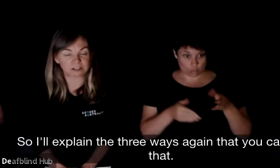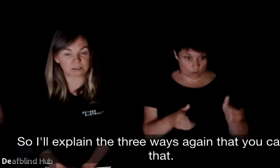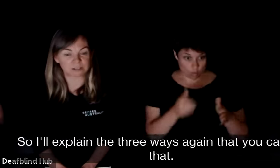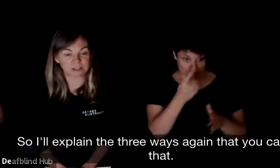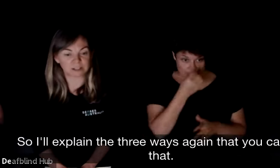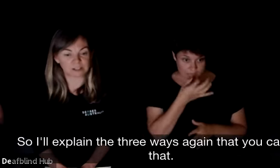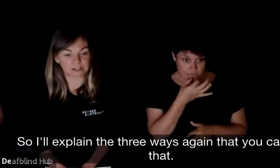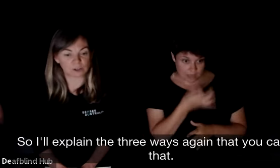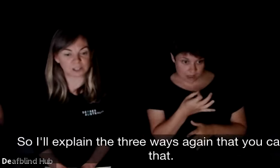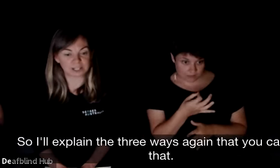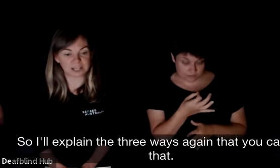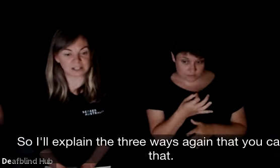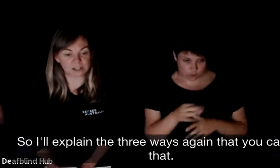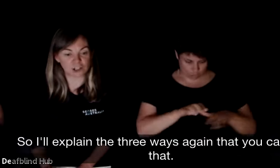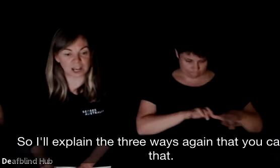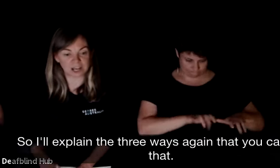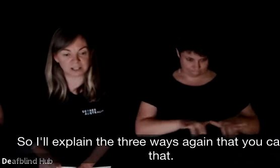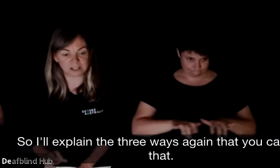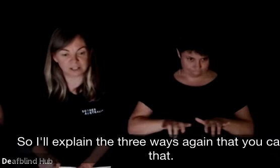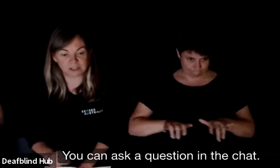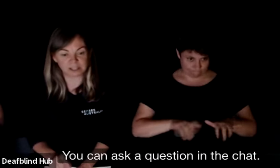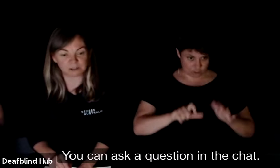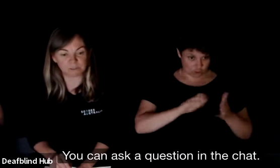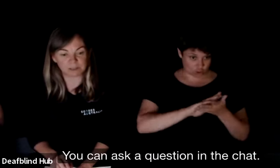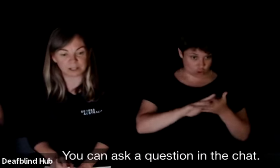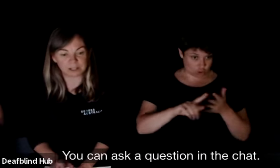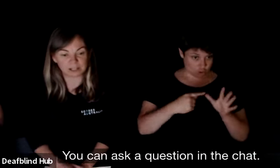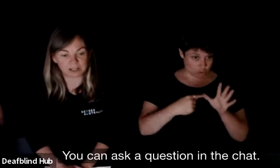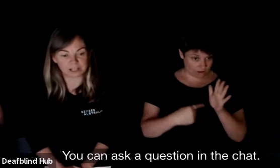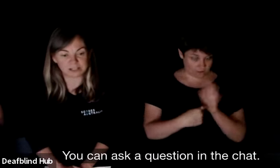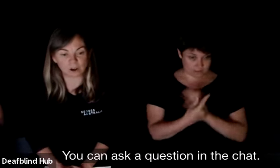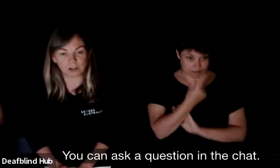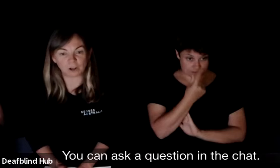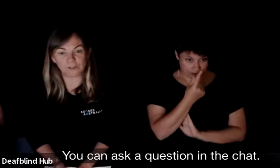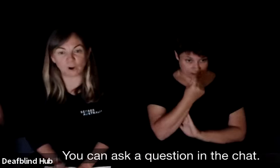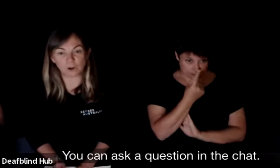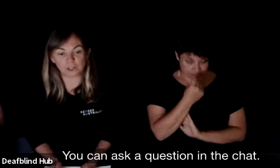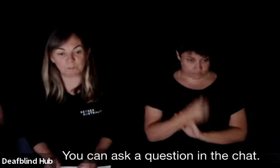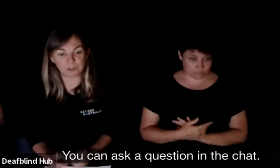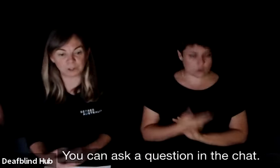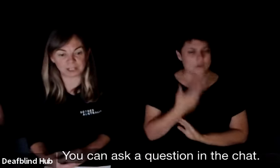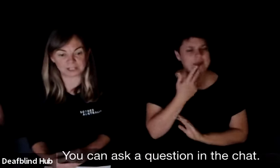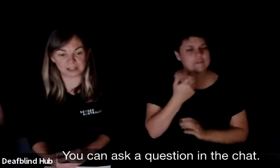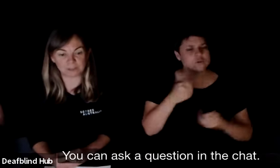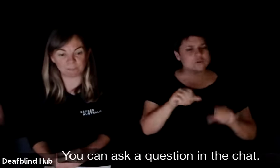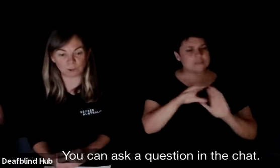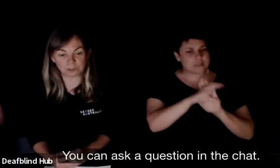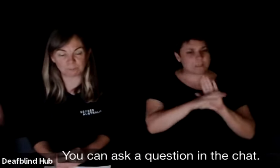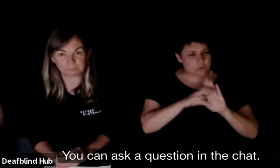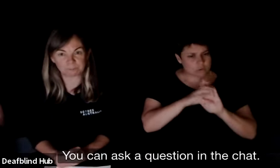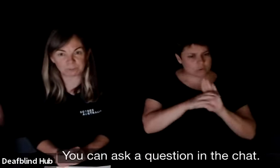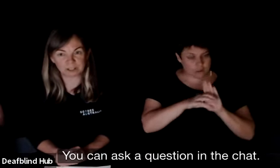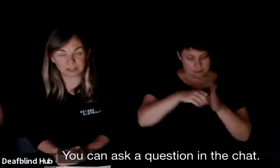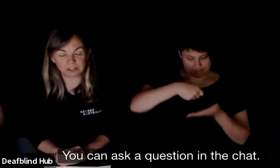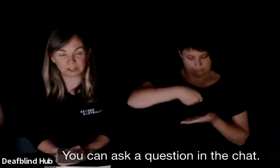chat. So to get to the chat, there's a sign. If you're on a computer, it's down the